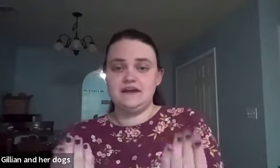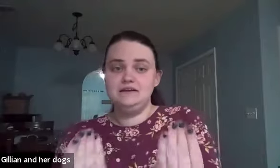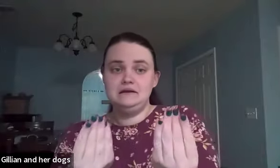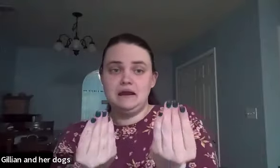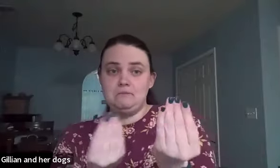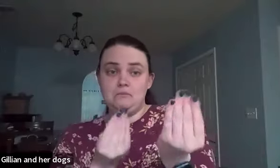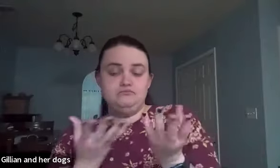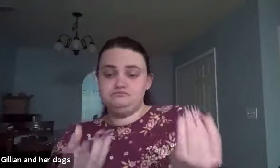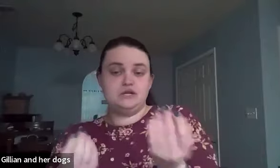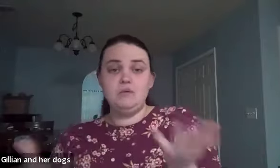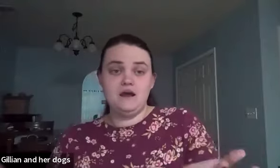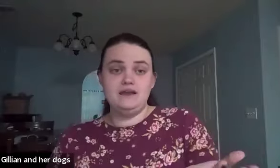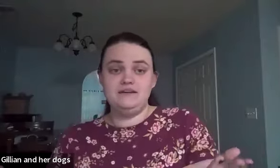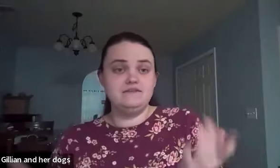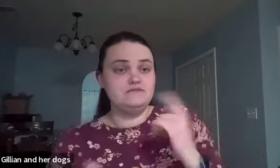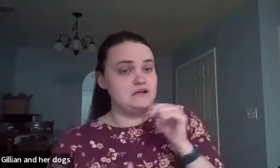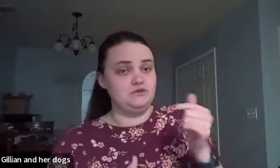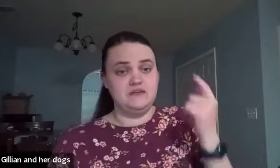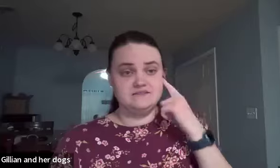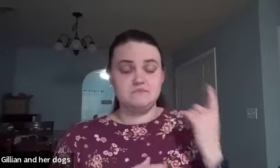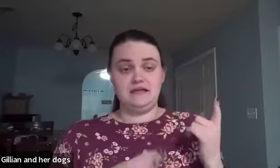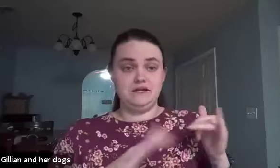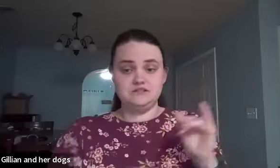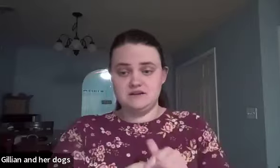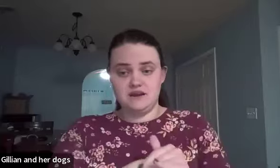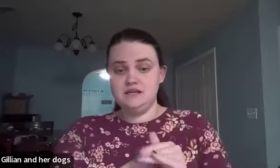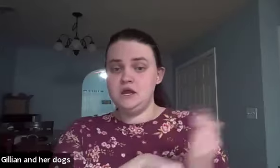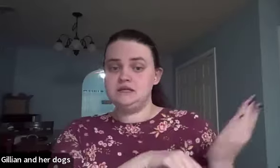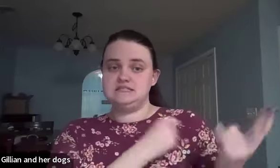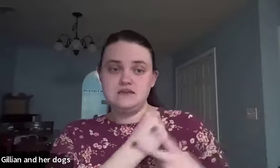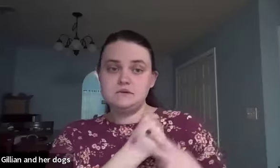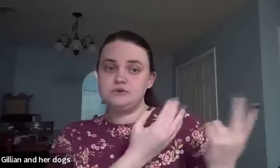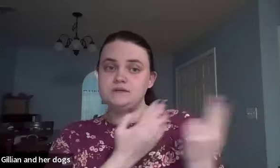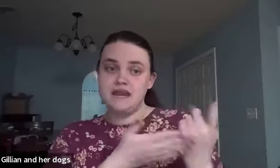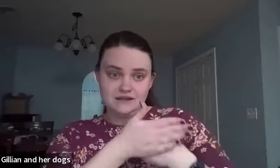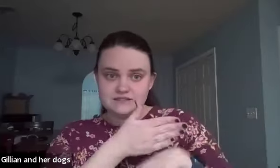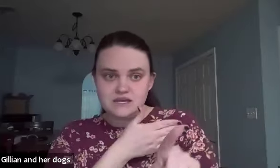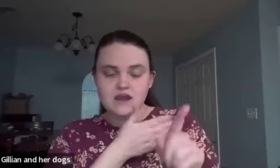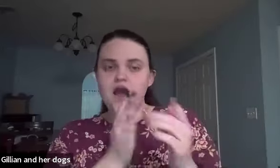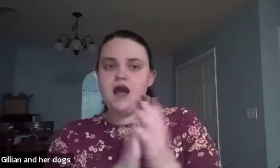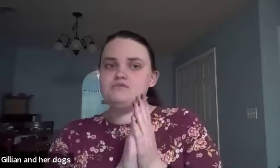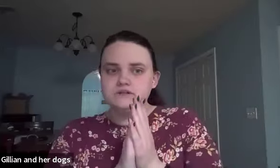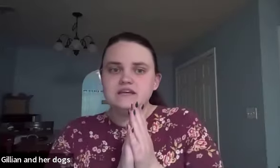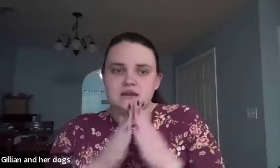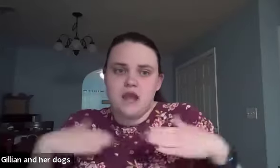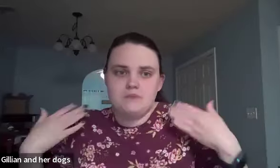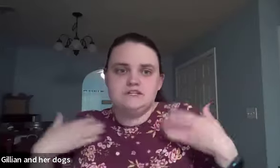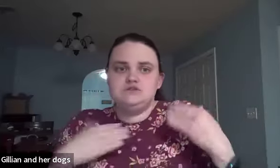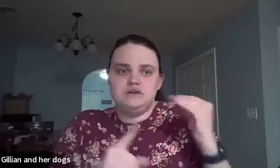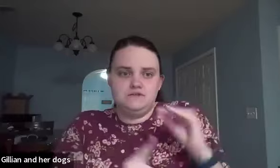like that, bring them away. Even if like you think of something like later tonight, save them, bring them back next week. I really am happy to give